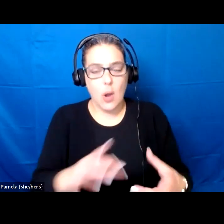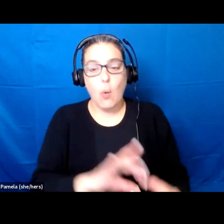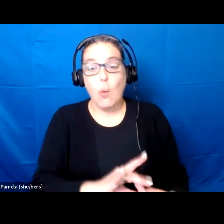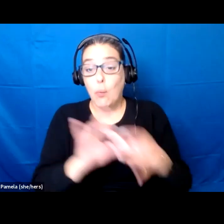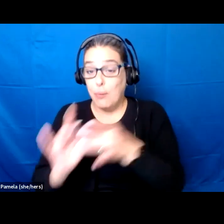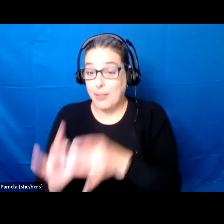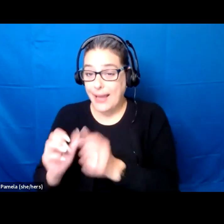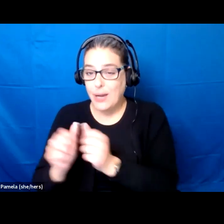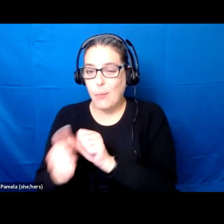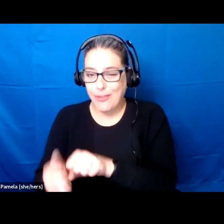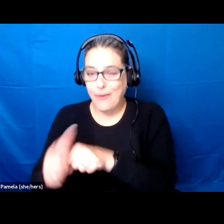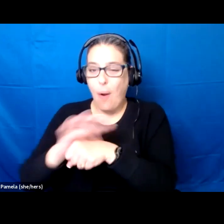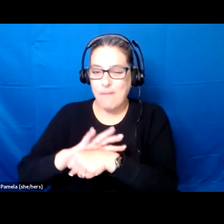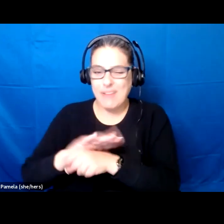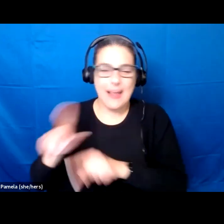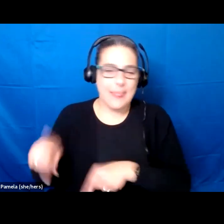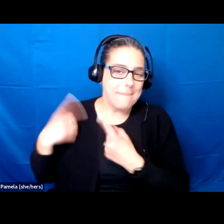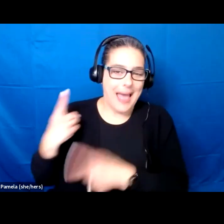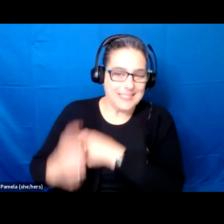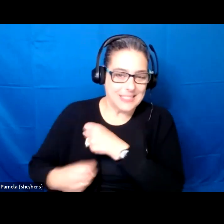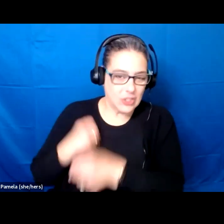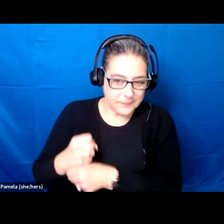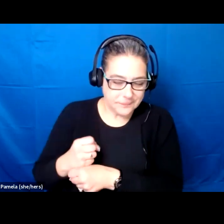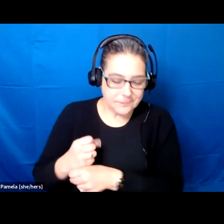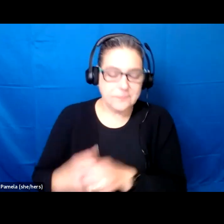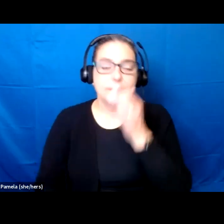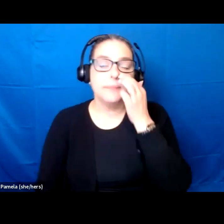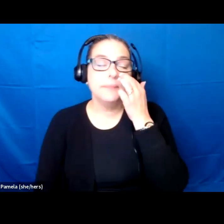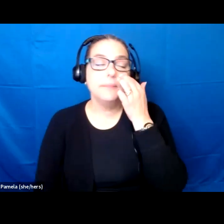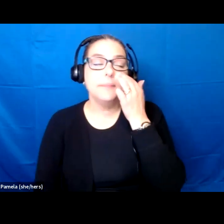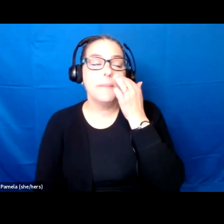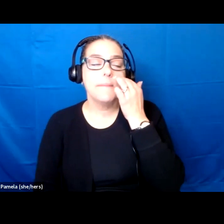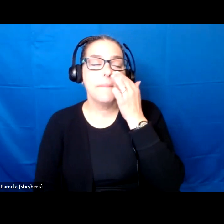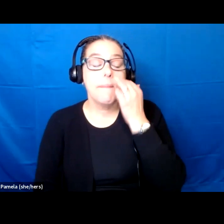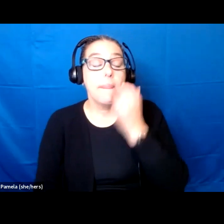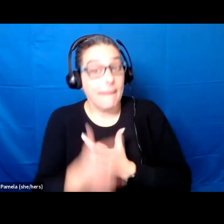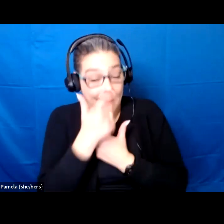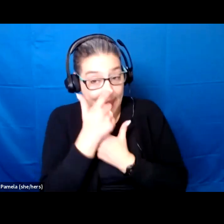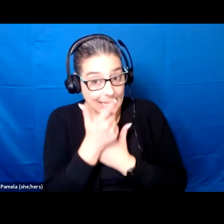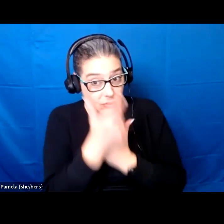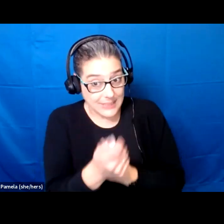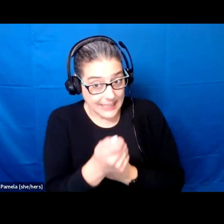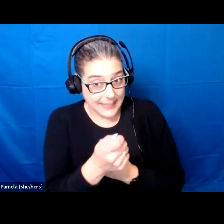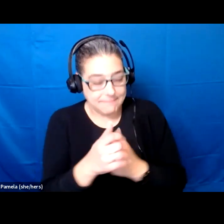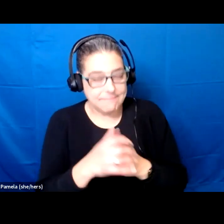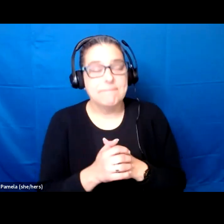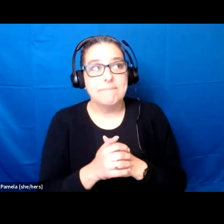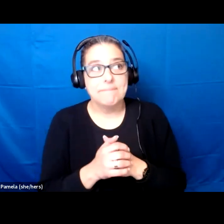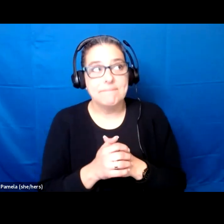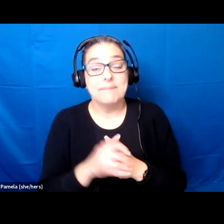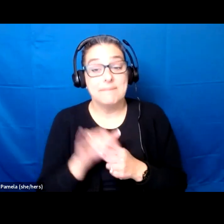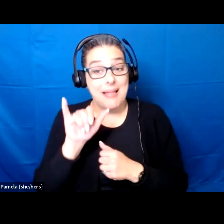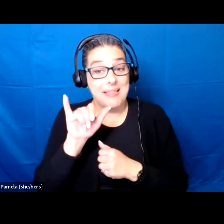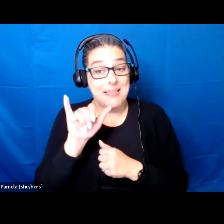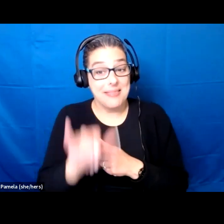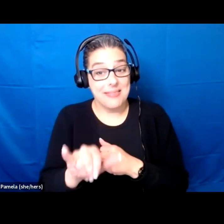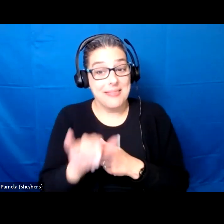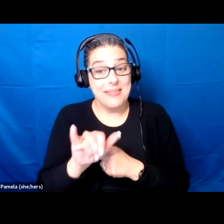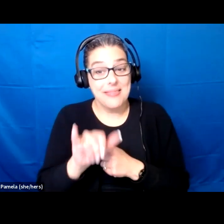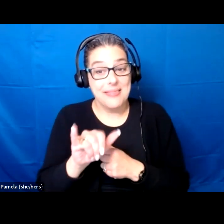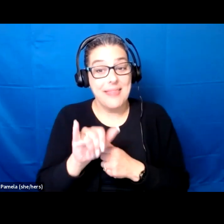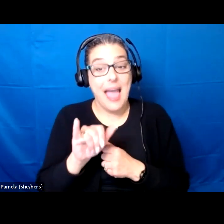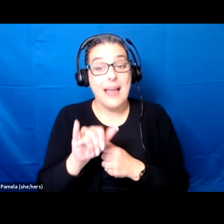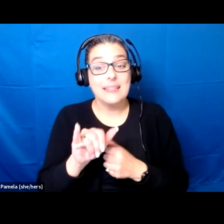the past year. And interestingly, the study includes, but isn't